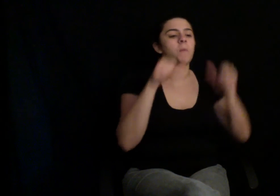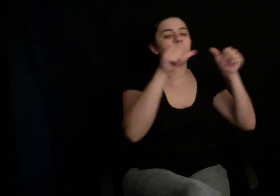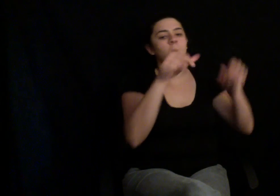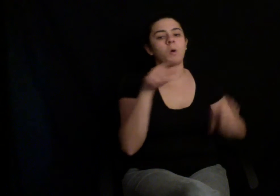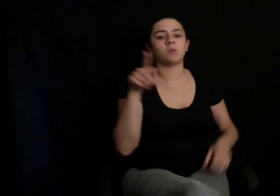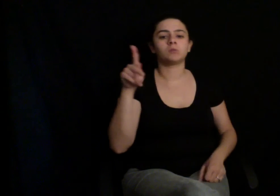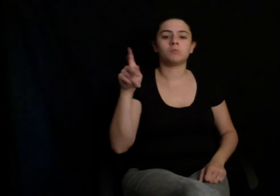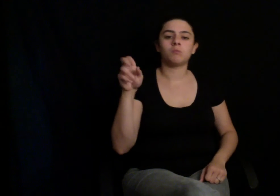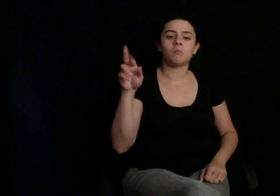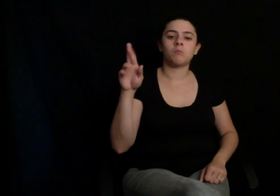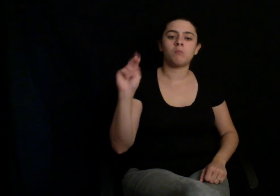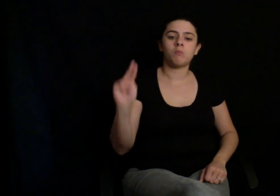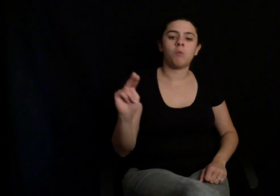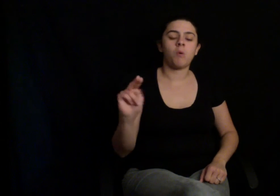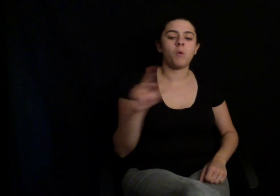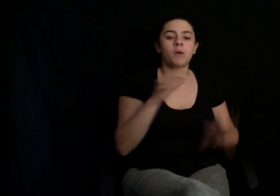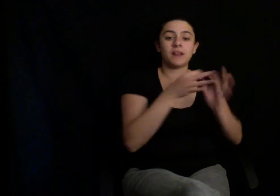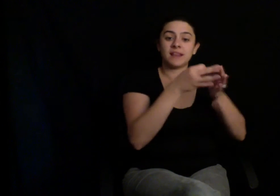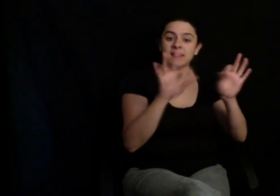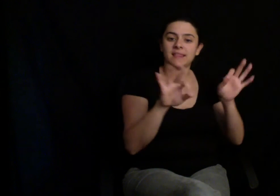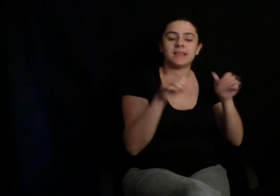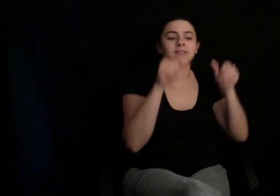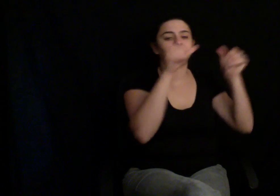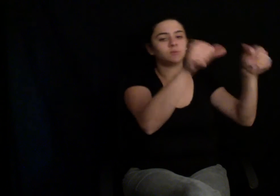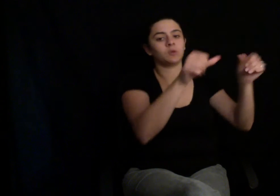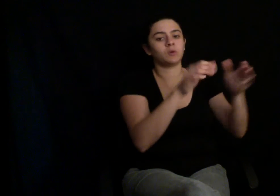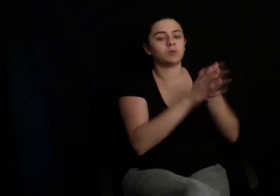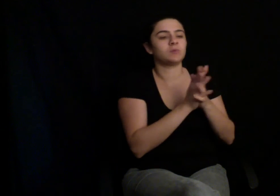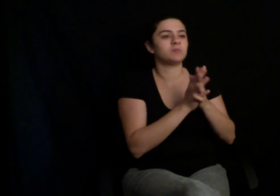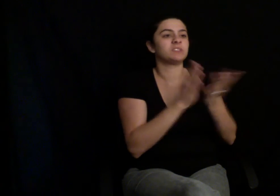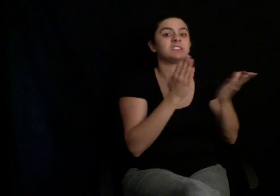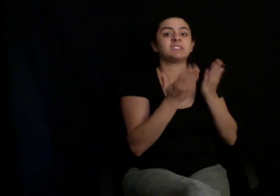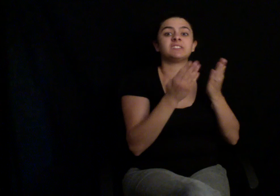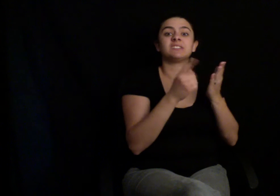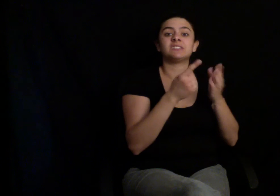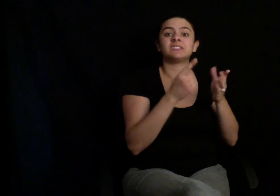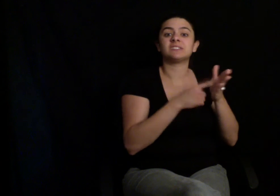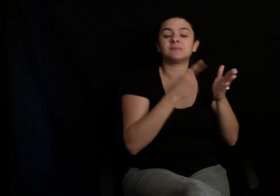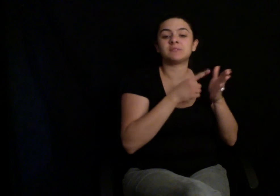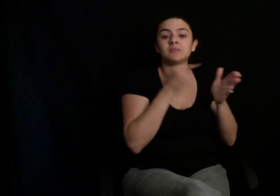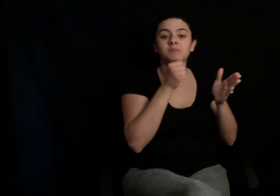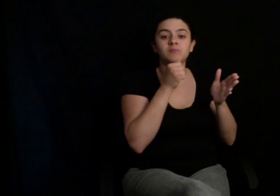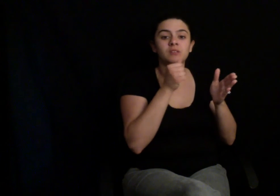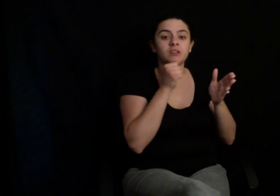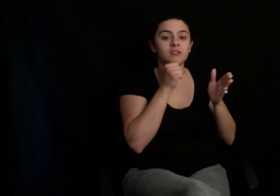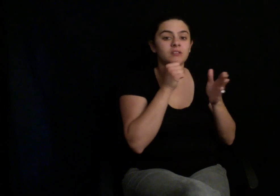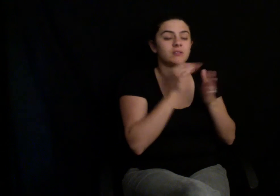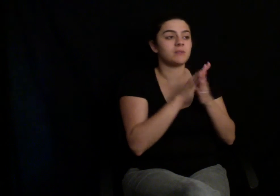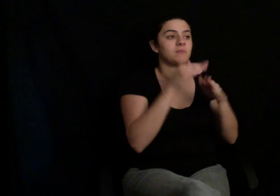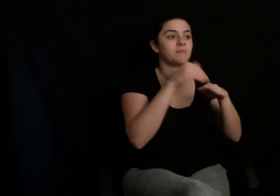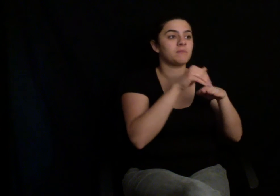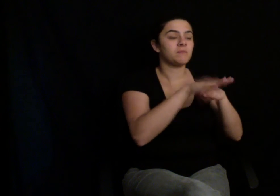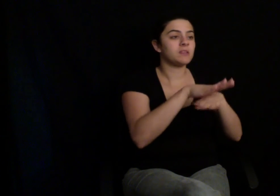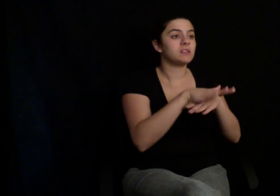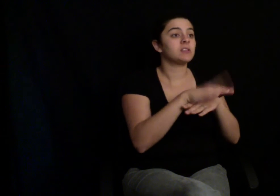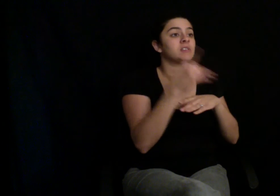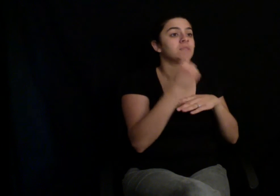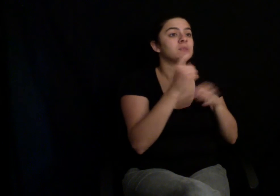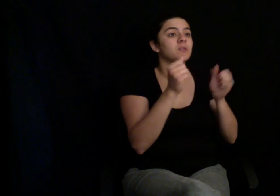to submit porn links. They'll actually private message people with disguised porn links. They'll be like, "Hey man, I've seen you're having some trouble rebooting,